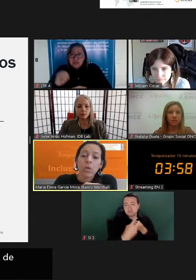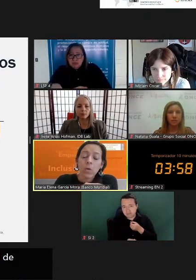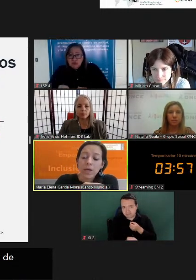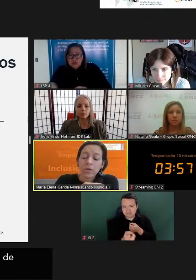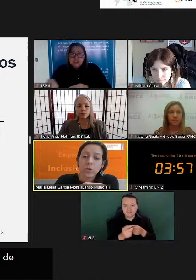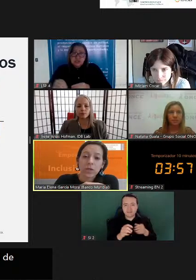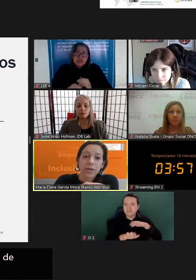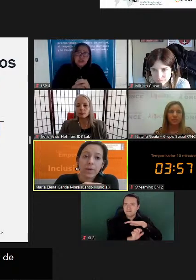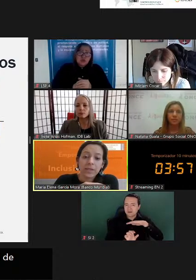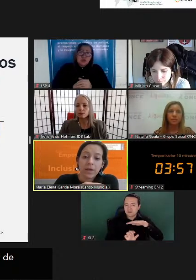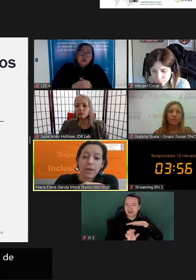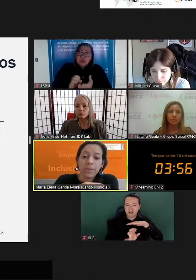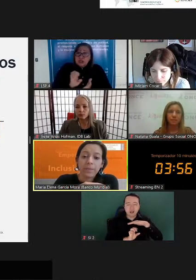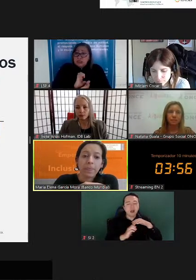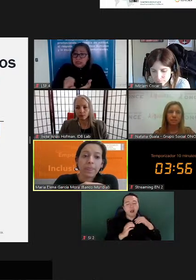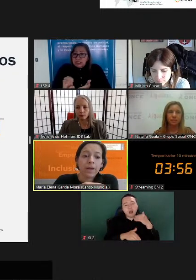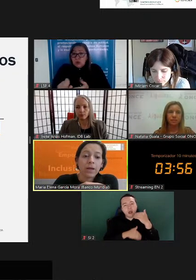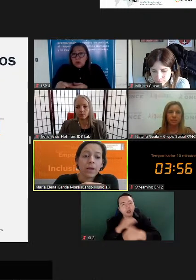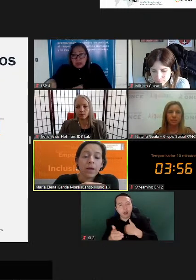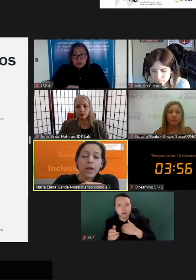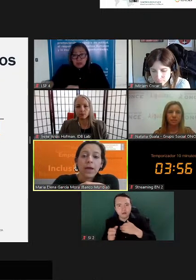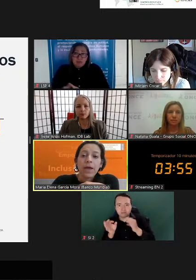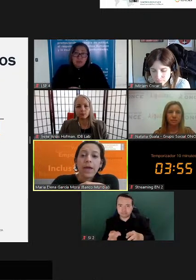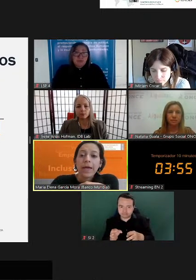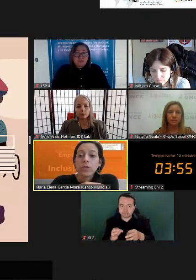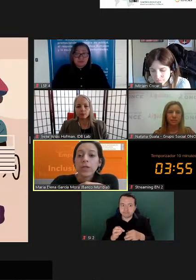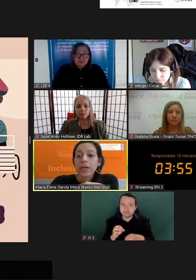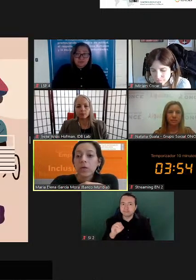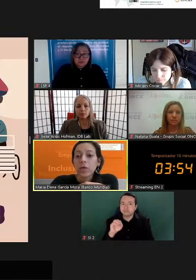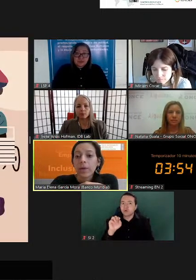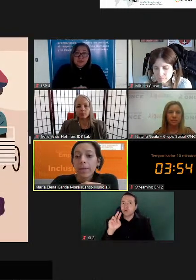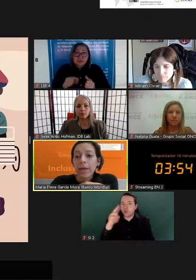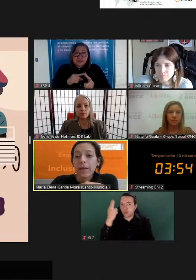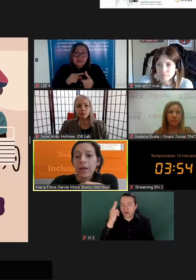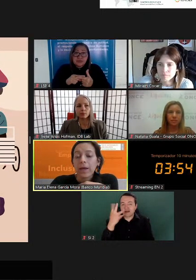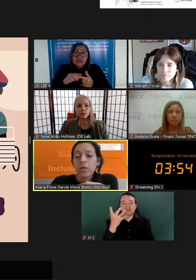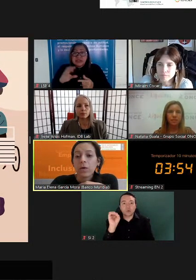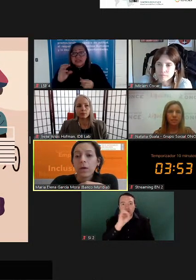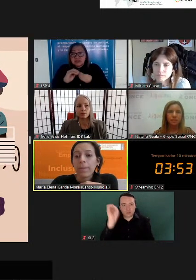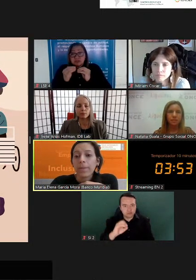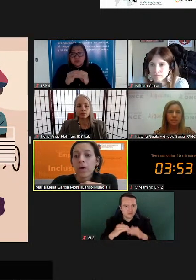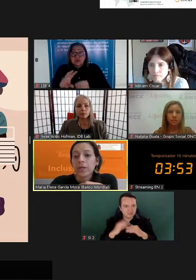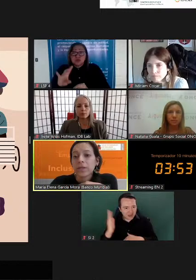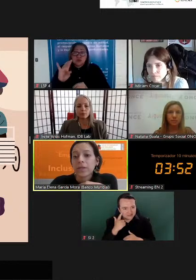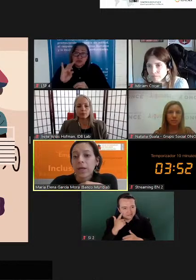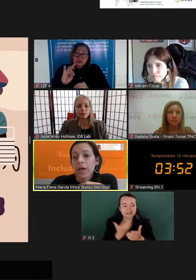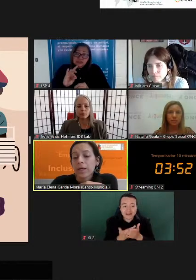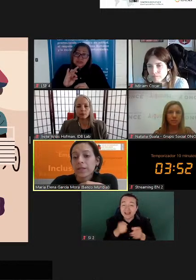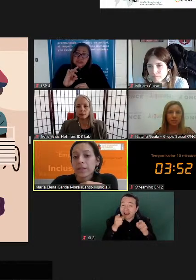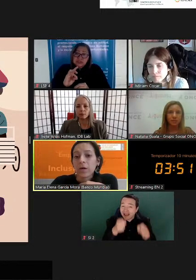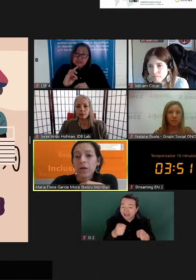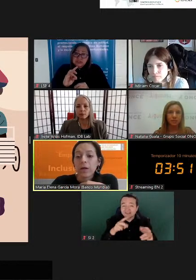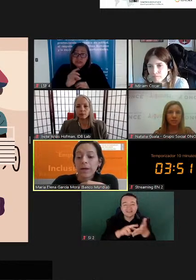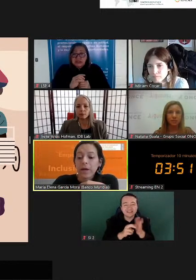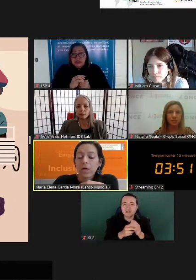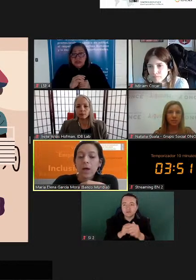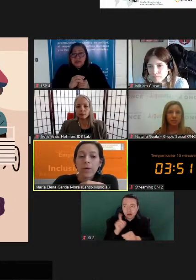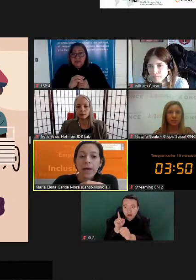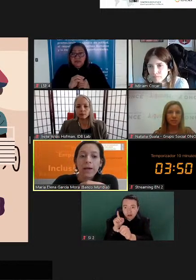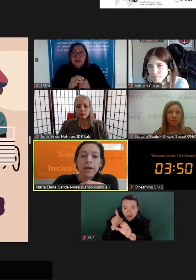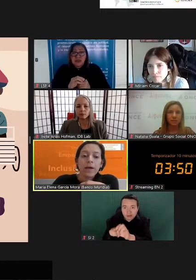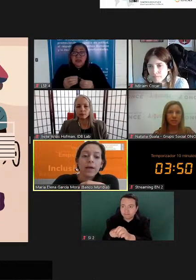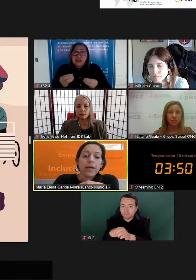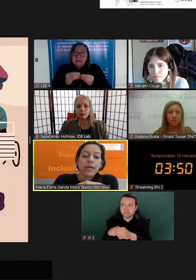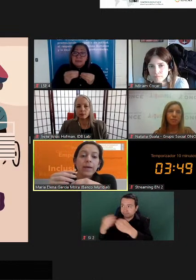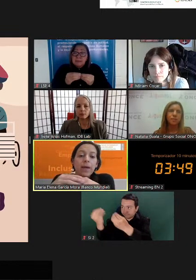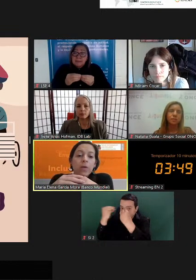of dropping out in preliminary school so this is translated into worse